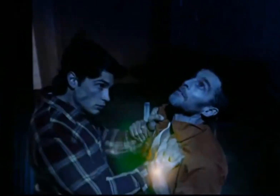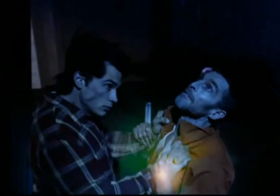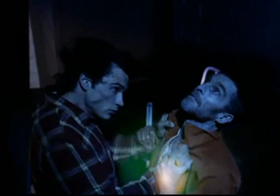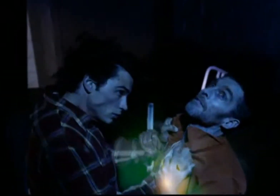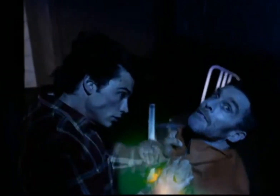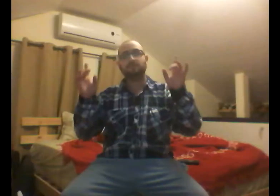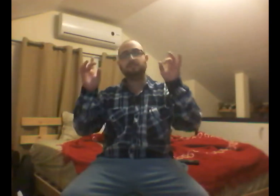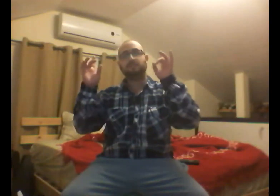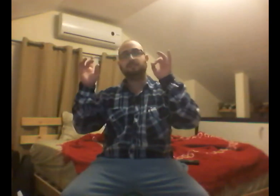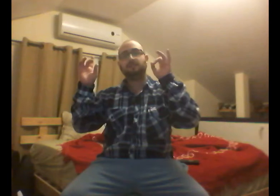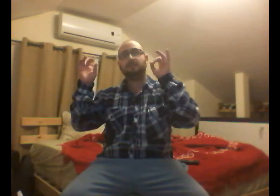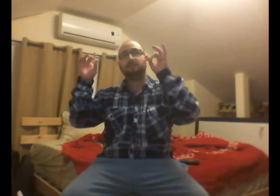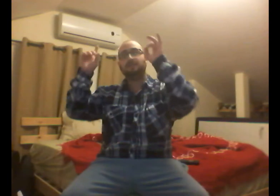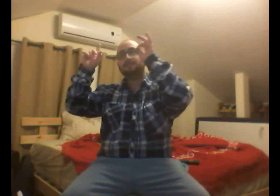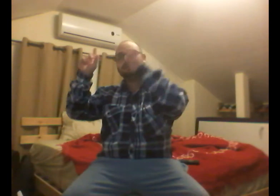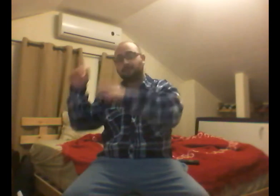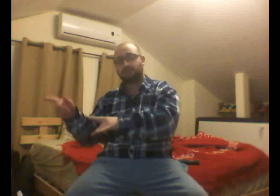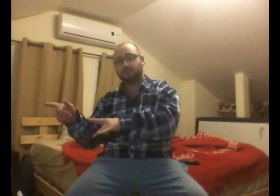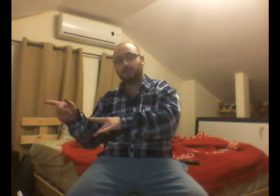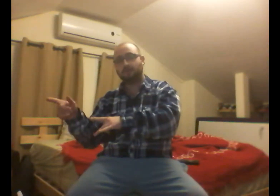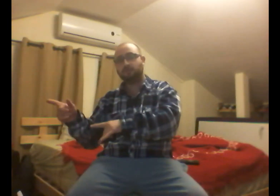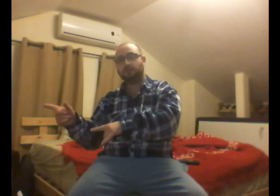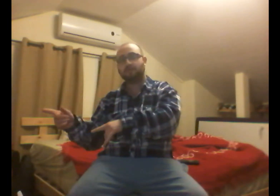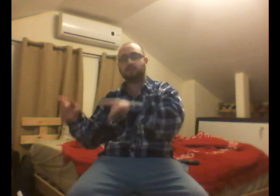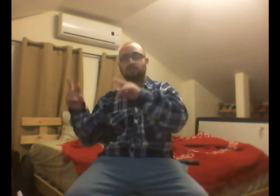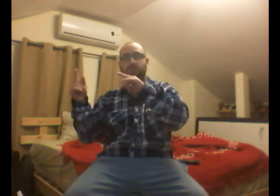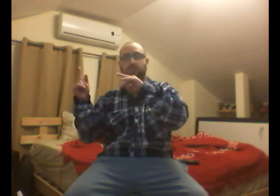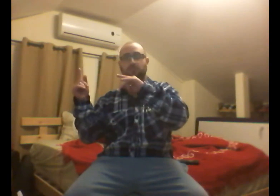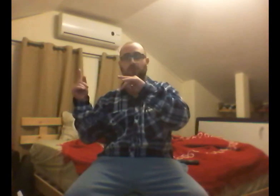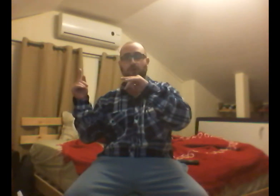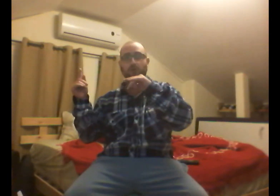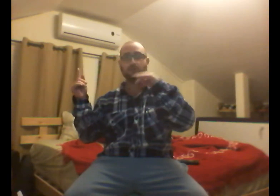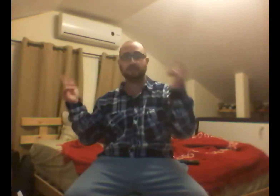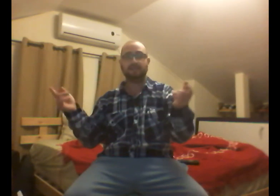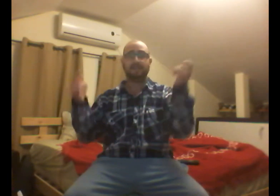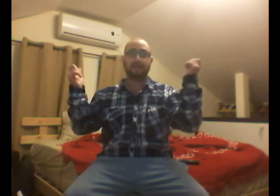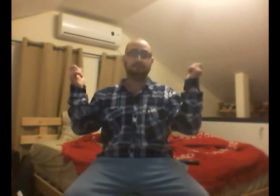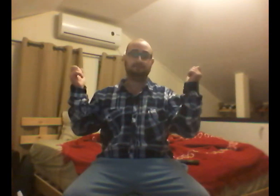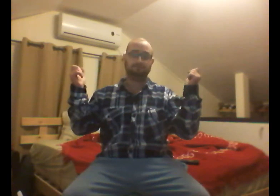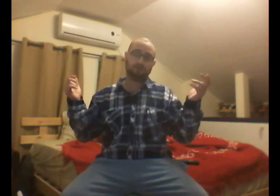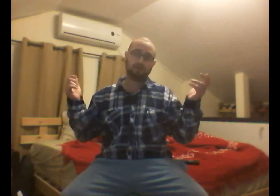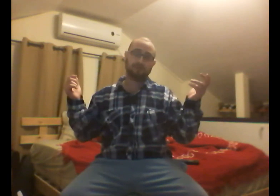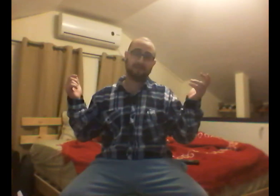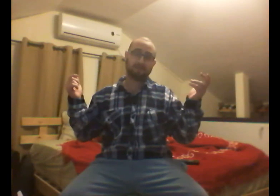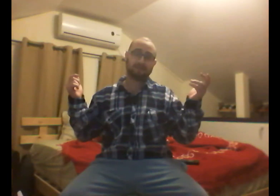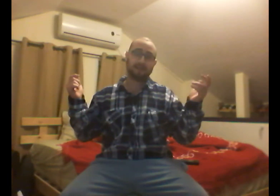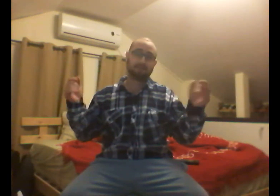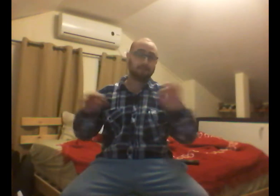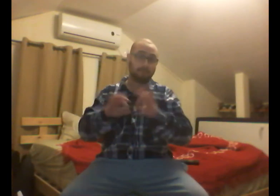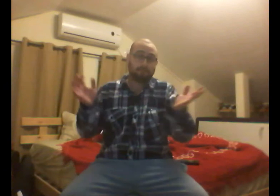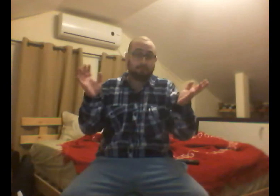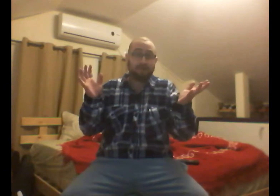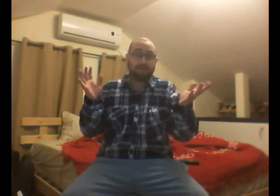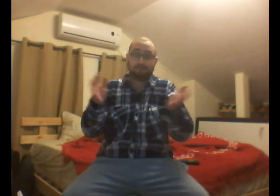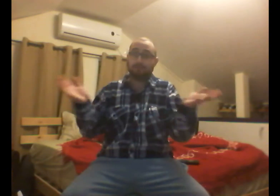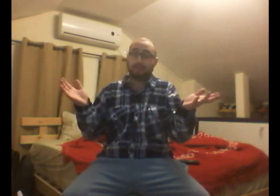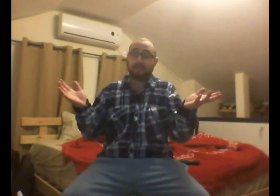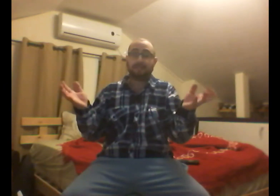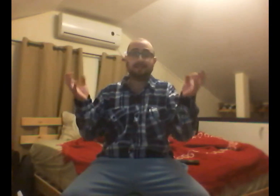that's the first time we've seen it in the CW universe, so yeah. What do I think about that? Perfect! Brilliant!